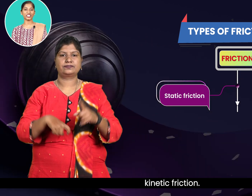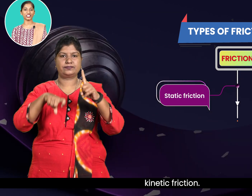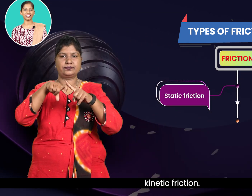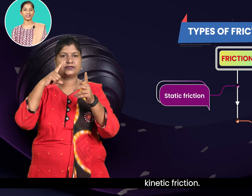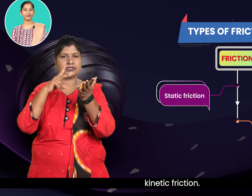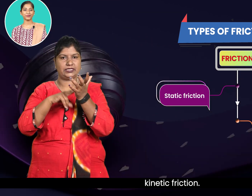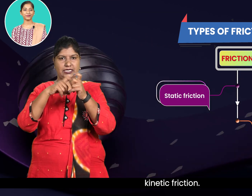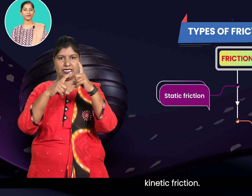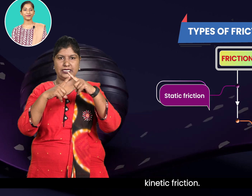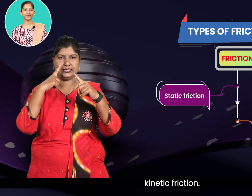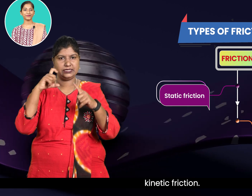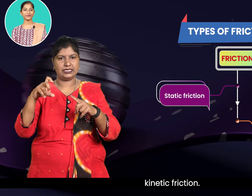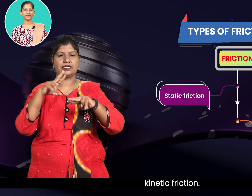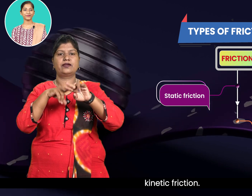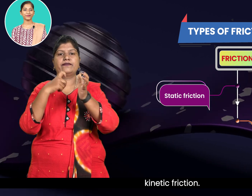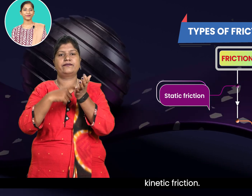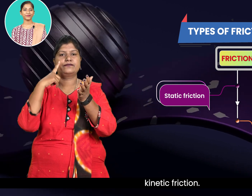kinetic friction.